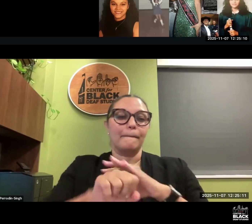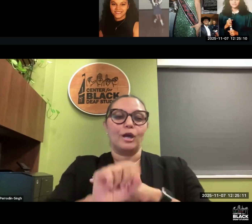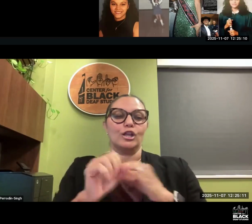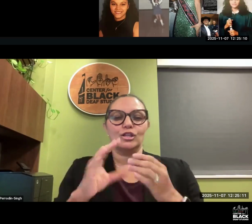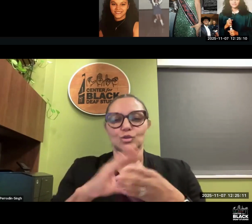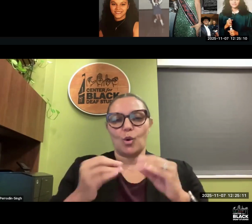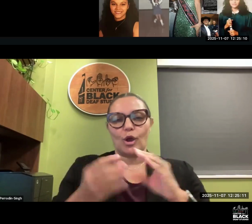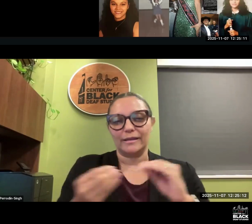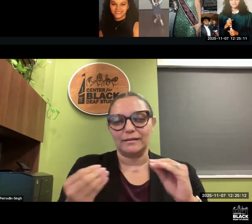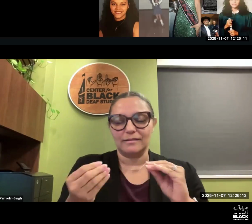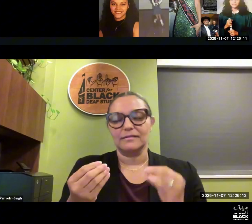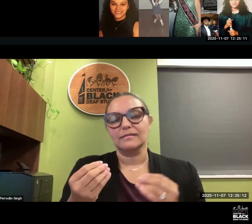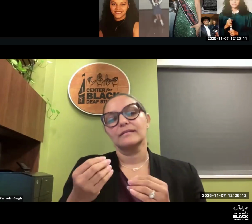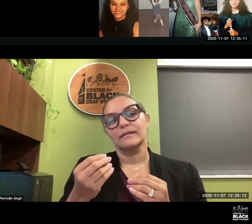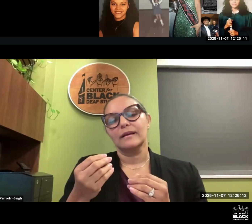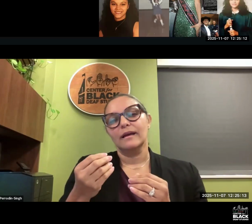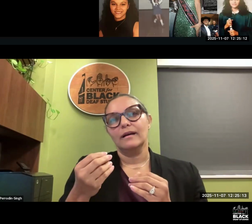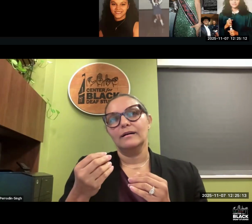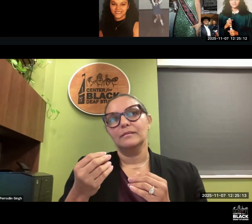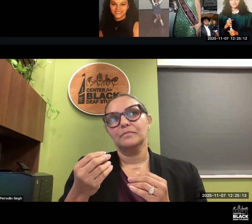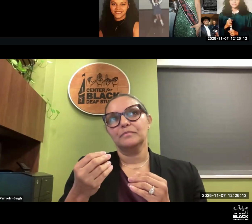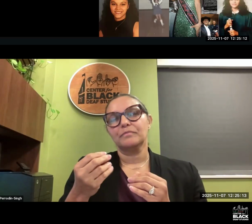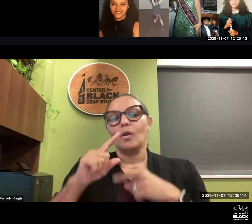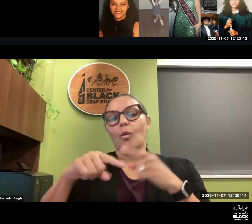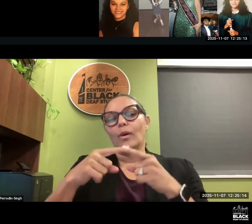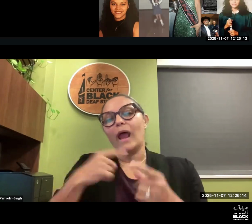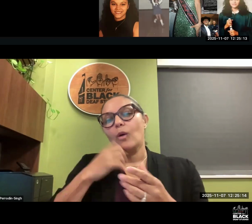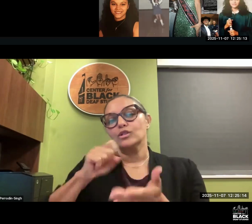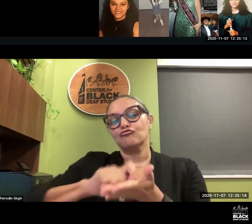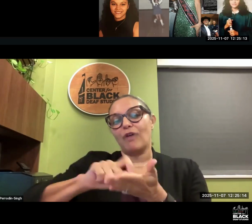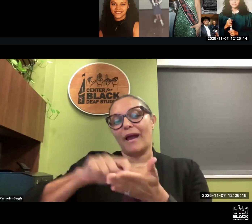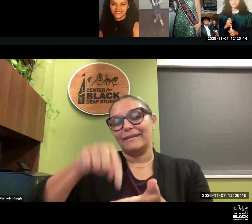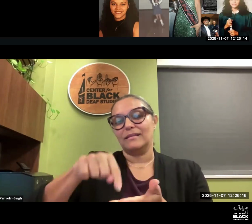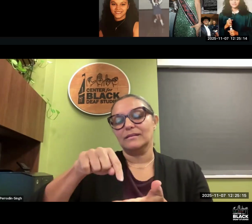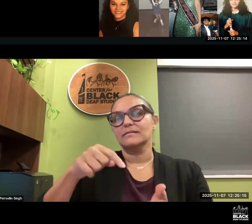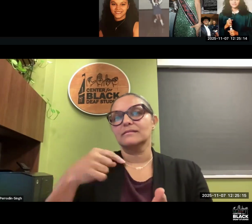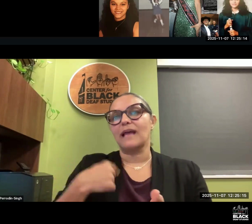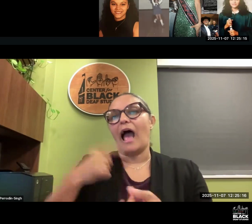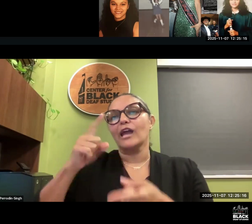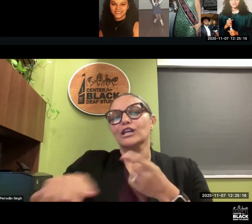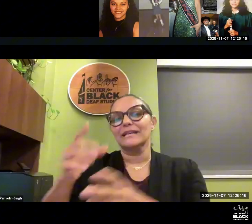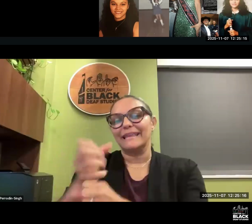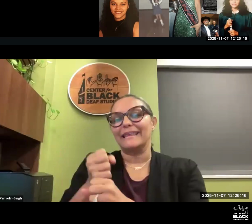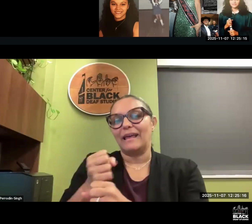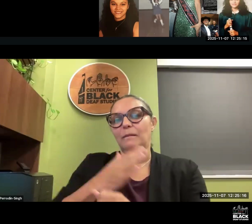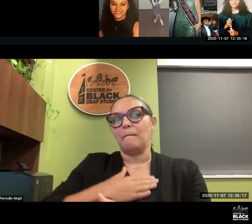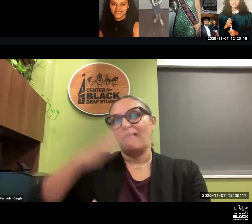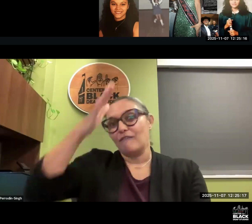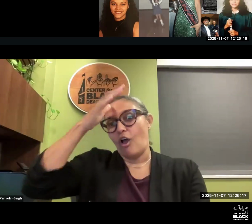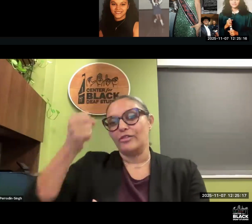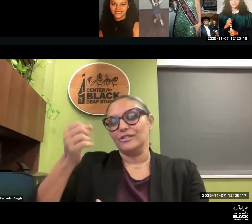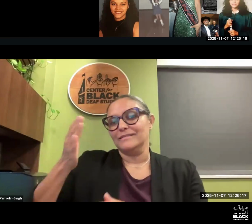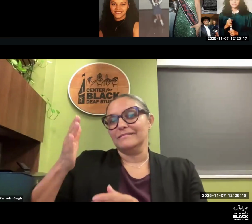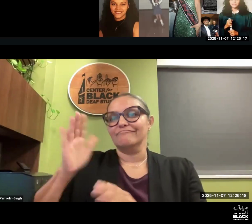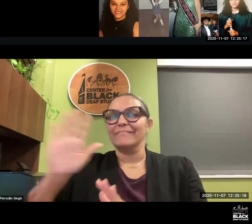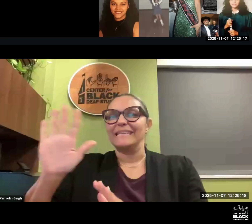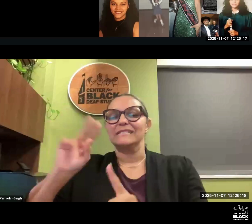of my childhood. And I do have one of my favorite birth stories that I'd like to highlight. I couldn't get